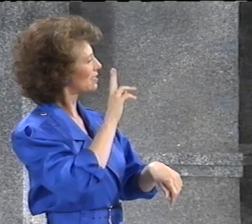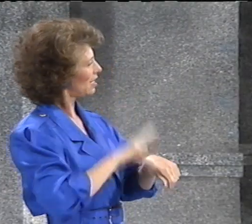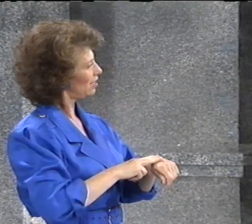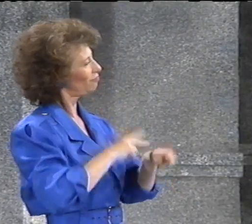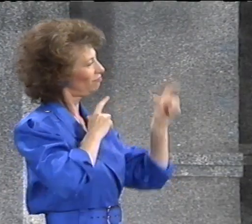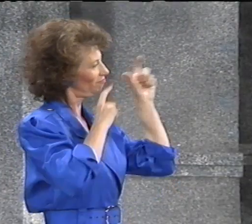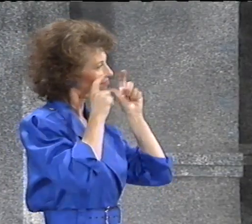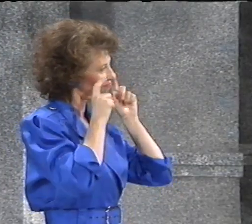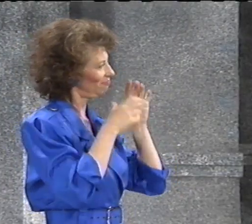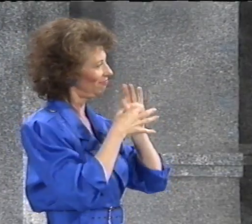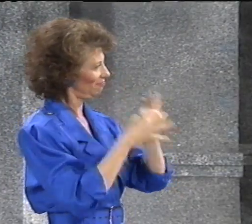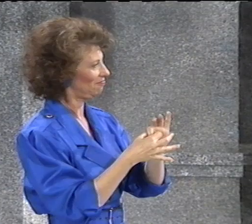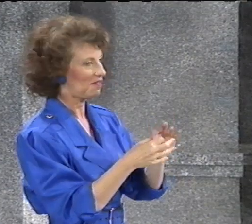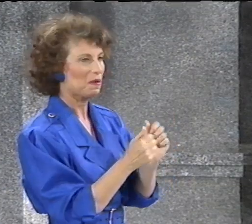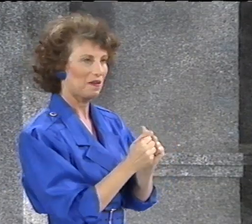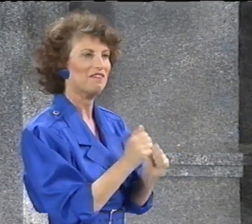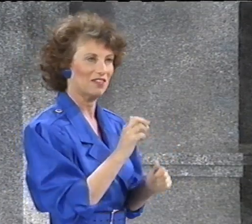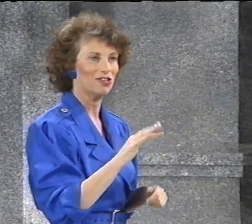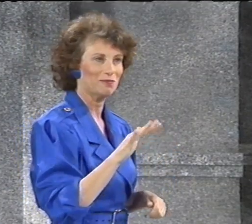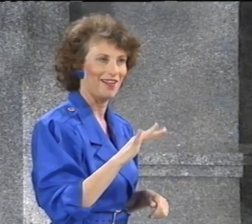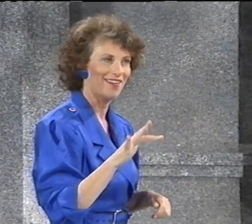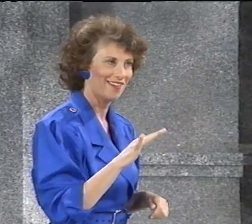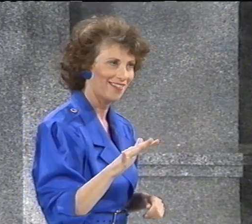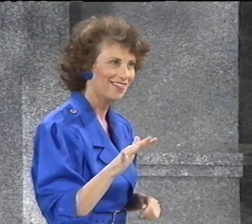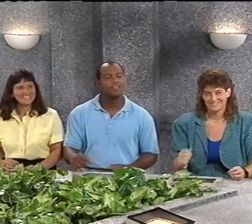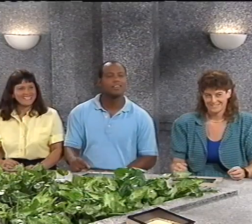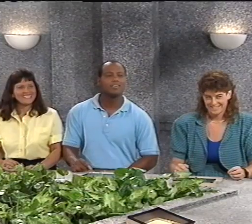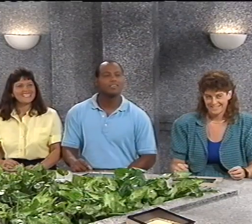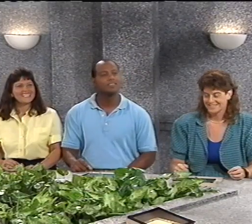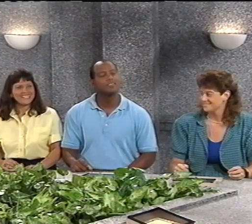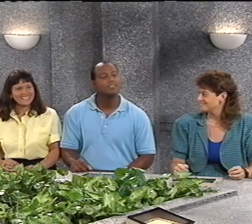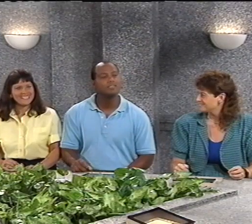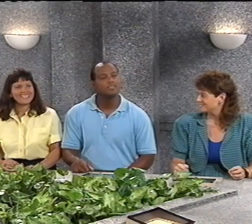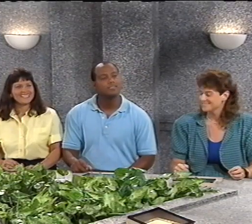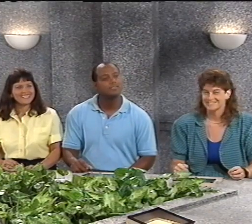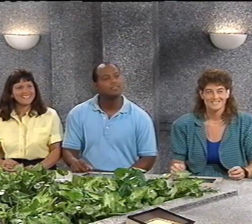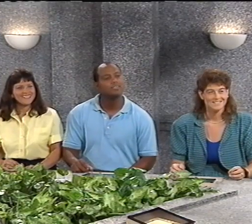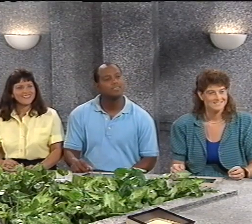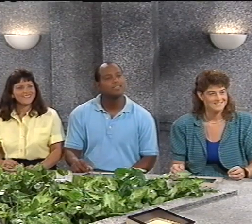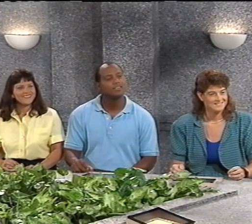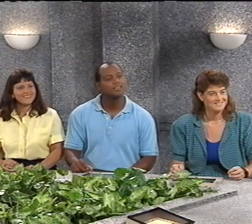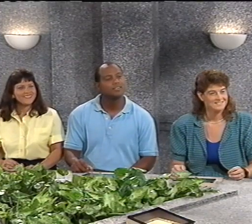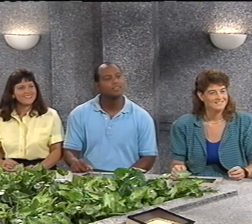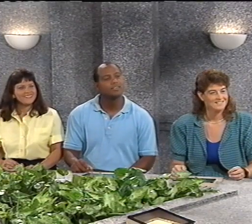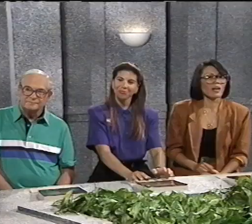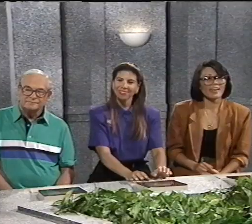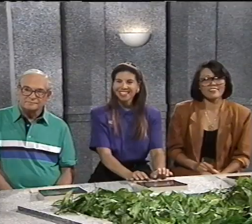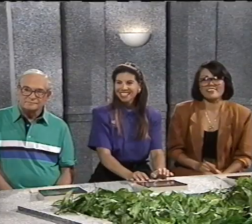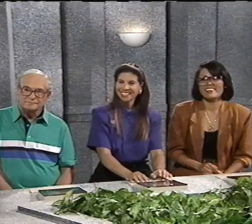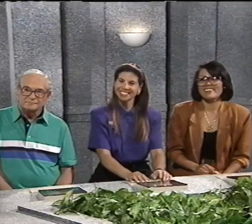Good. Notice the natural facial expressions and mouth movements used with fingerspelling at the same time.